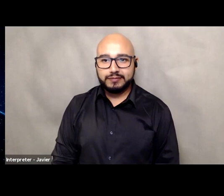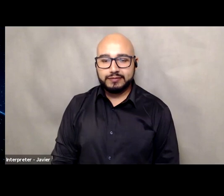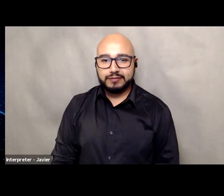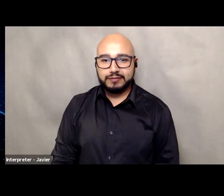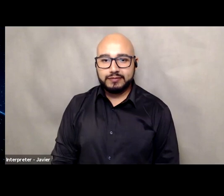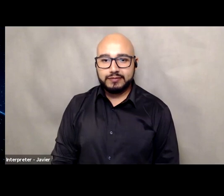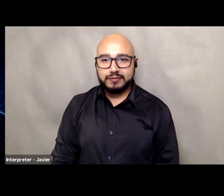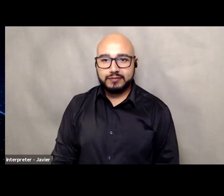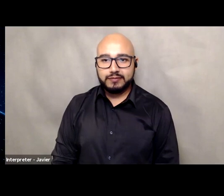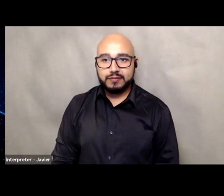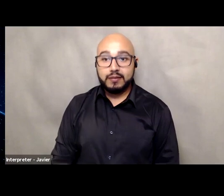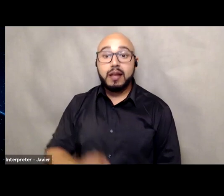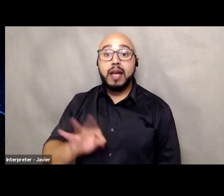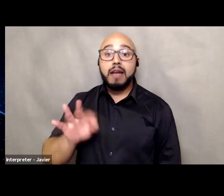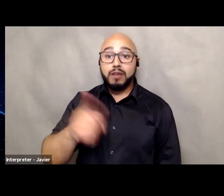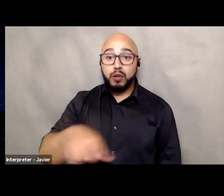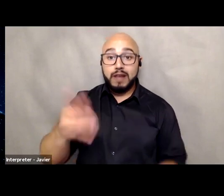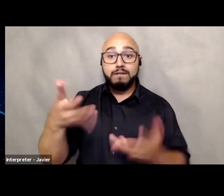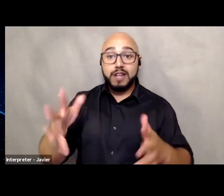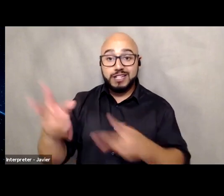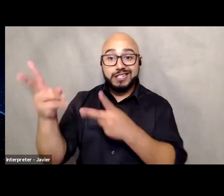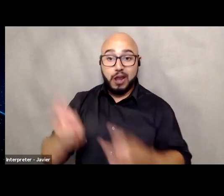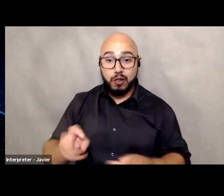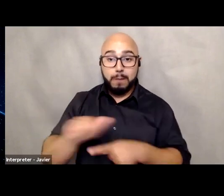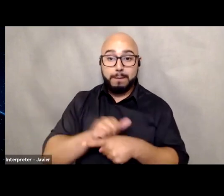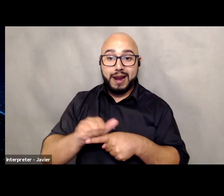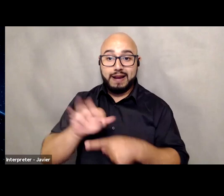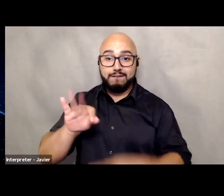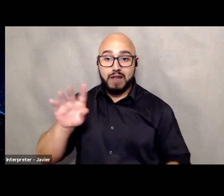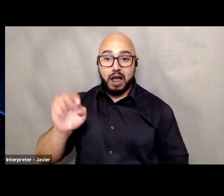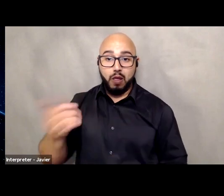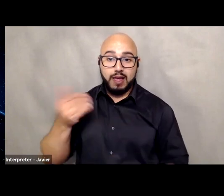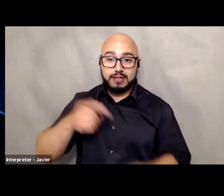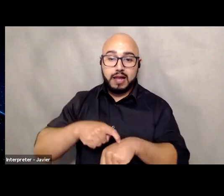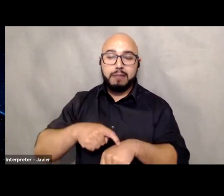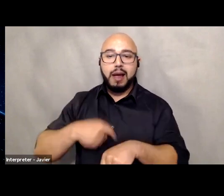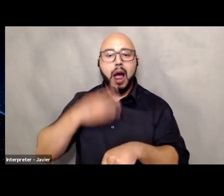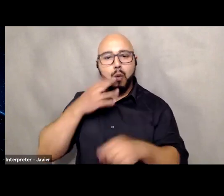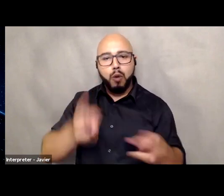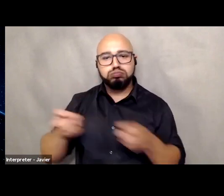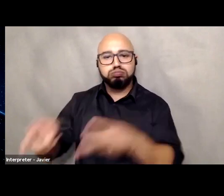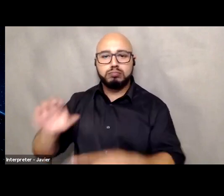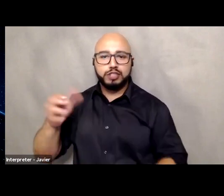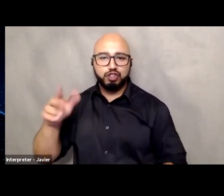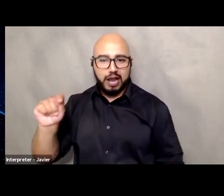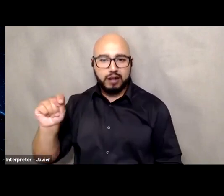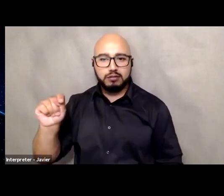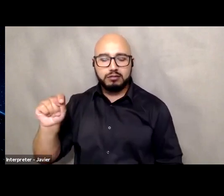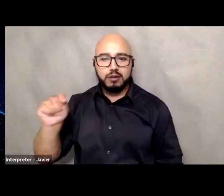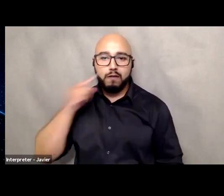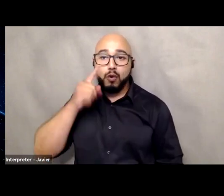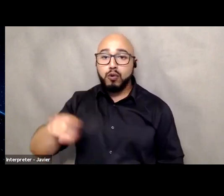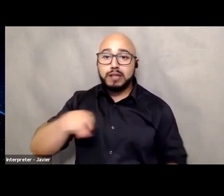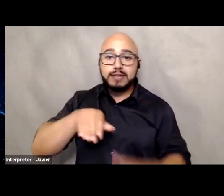So for those of you who downloaded the practice files last time, I'm also going to drop these in the chat just to make sure you